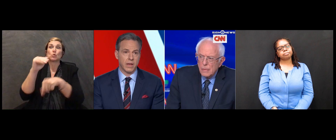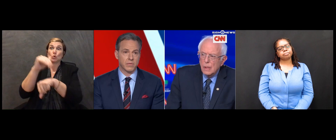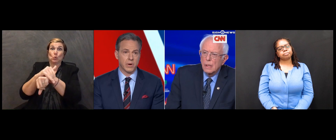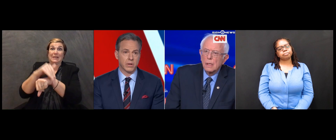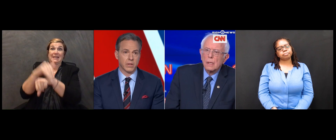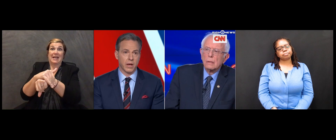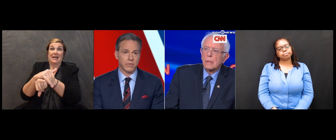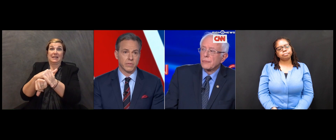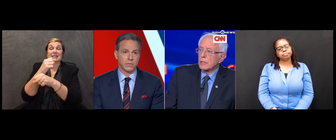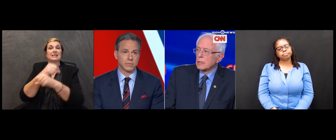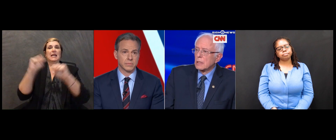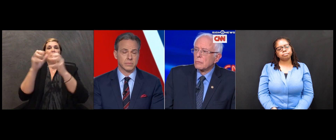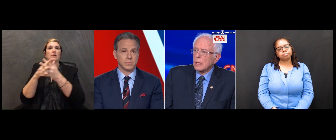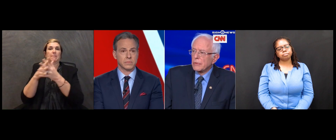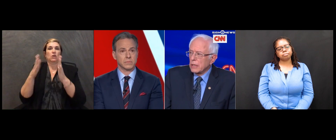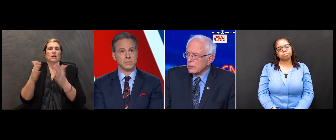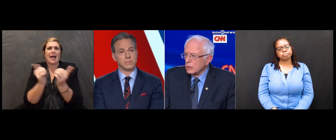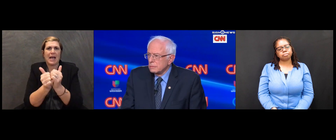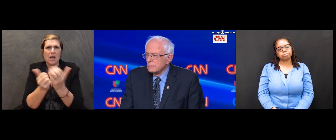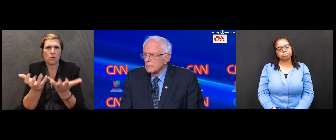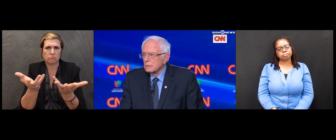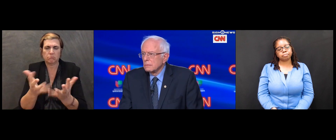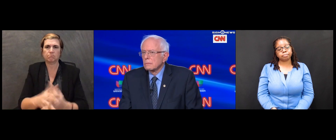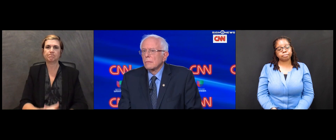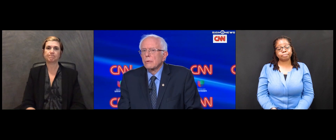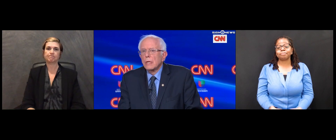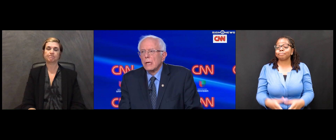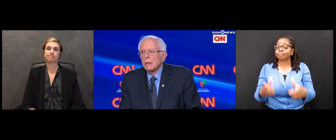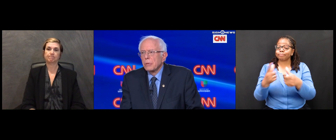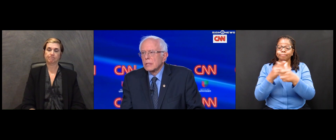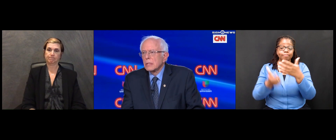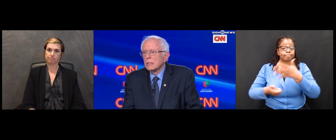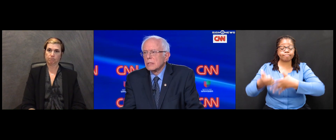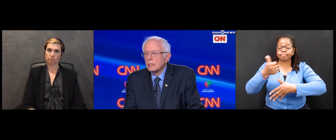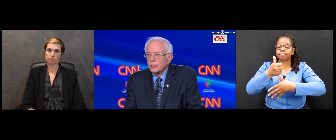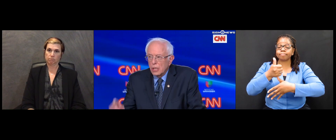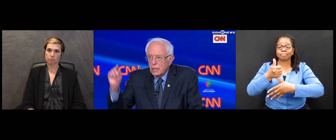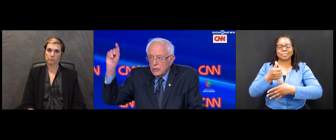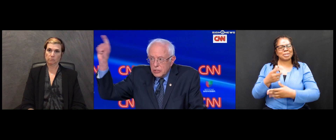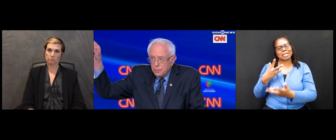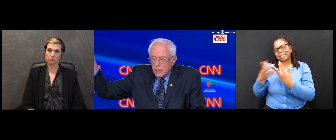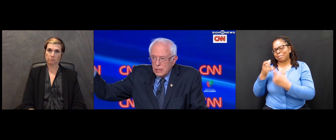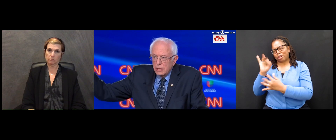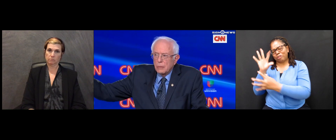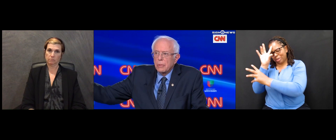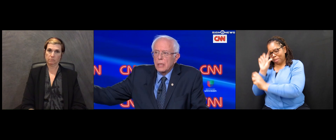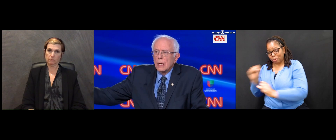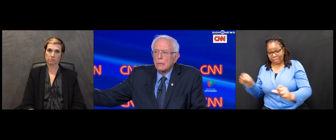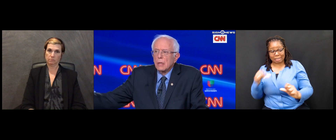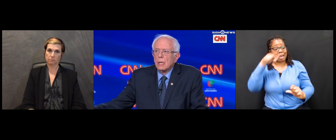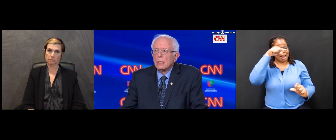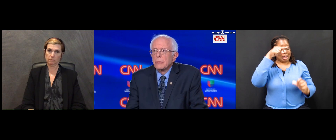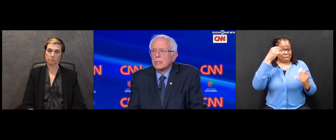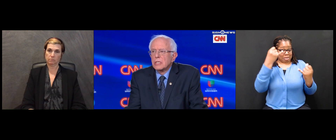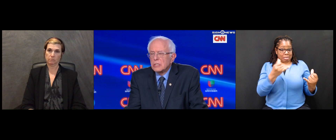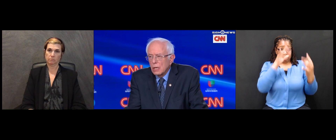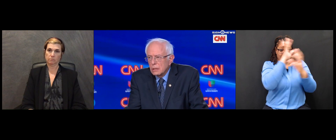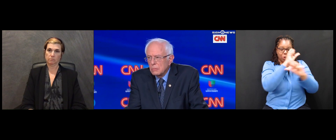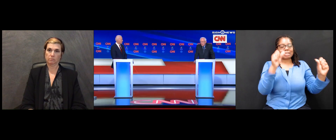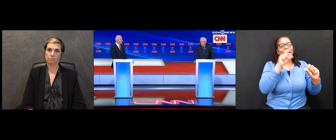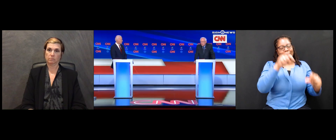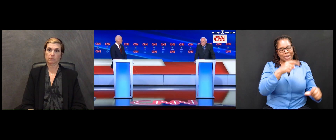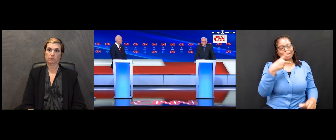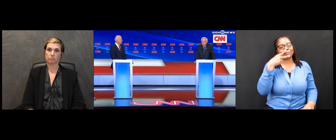try to save American lives? Well, first thing we have got to do, whether or not I'm president, is to shut this president up right now, because he